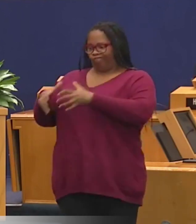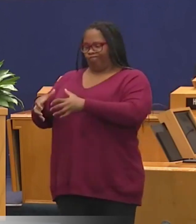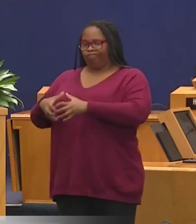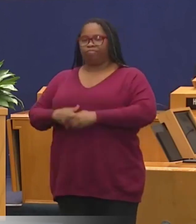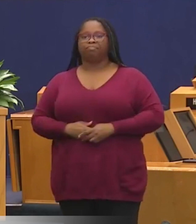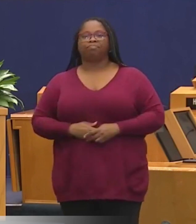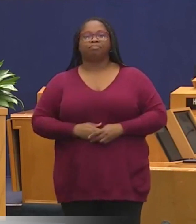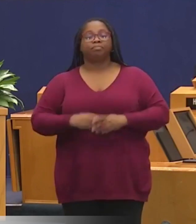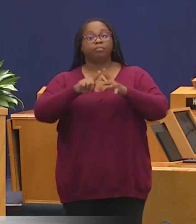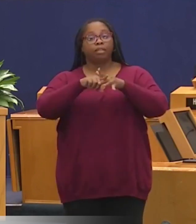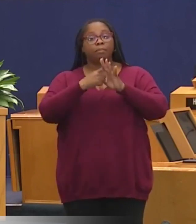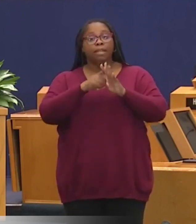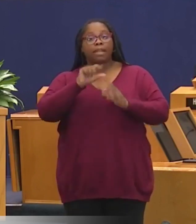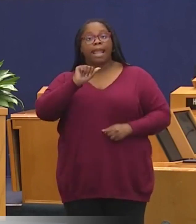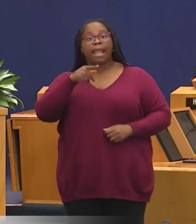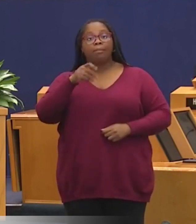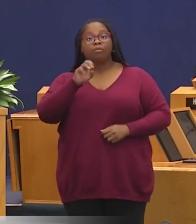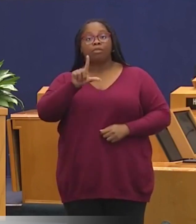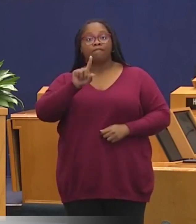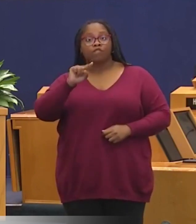1st, we've tested over